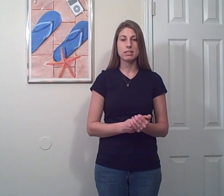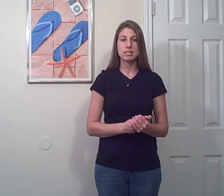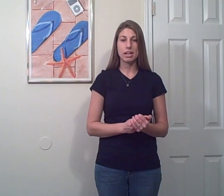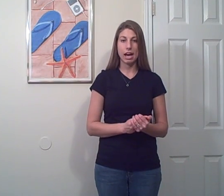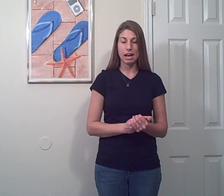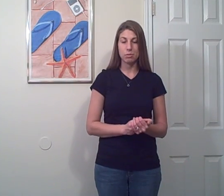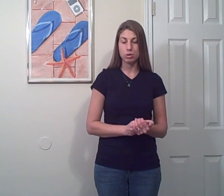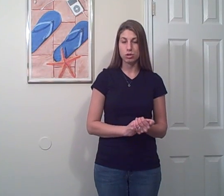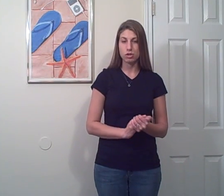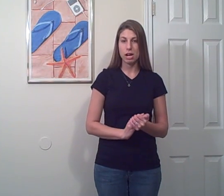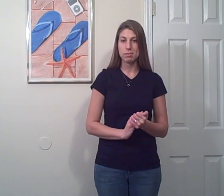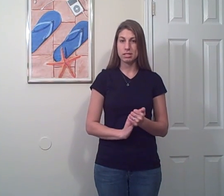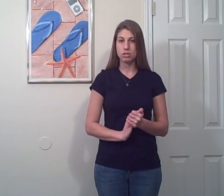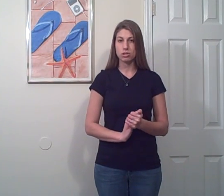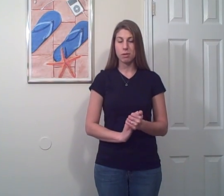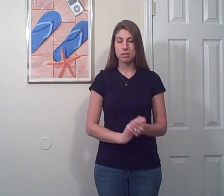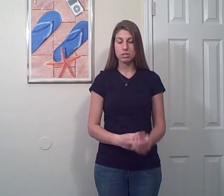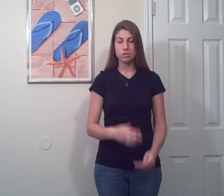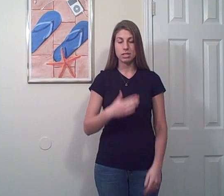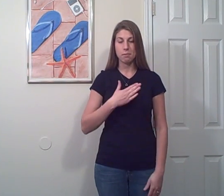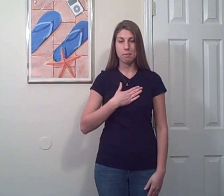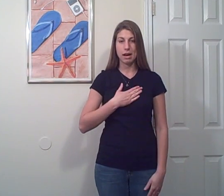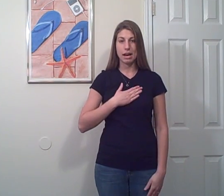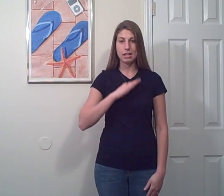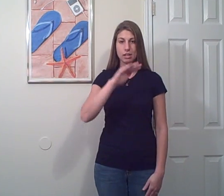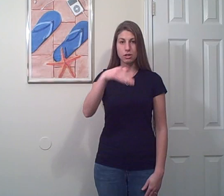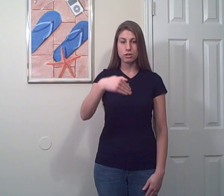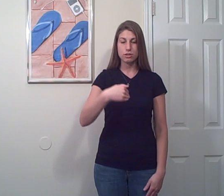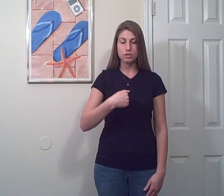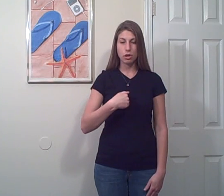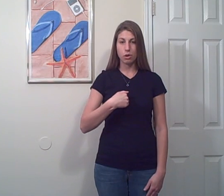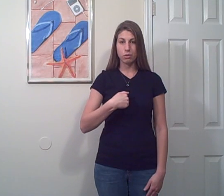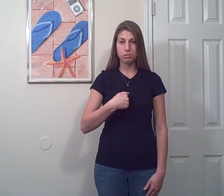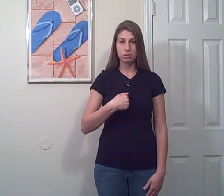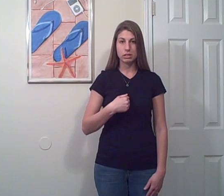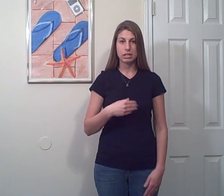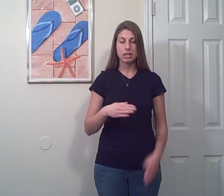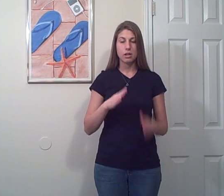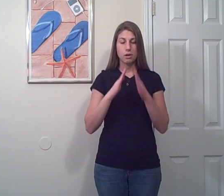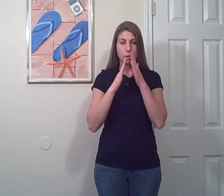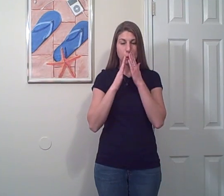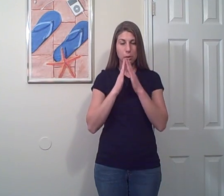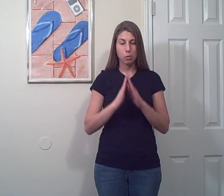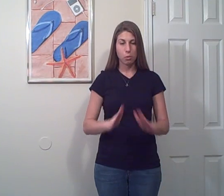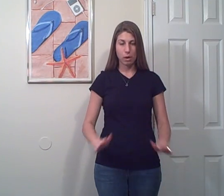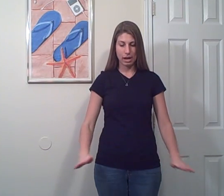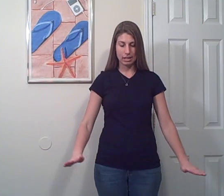the item you describe and then describe it. So you say, my soul, quiet.